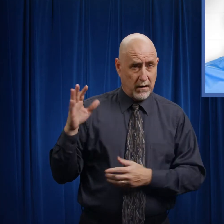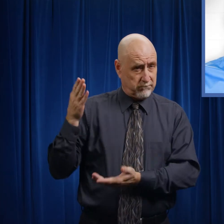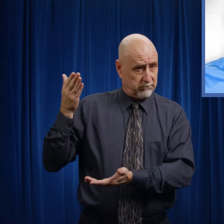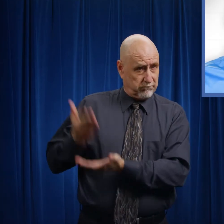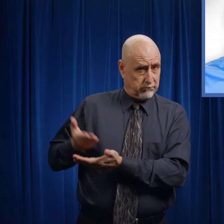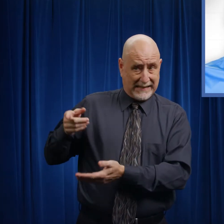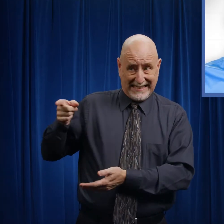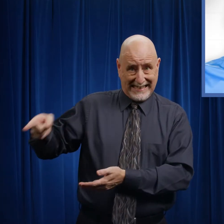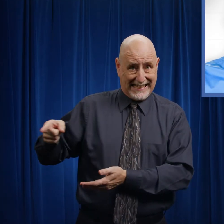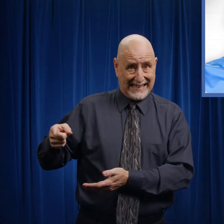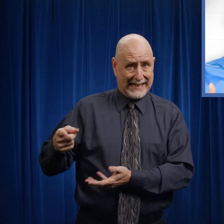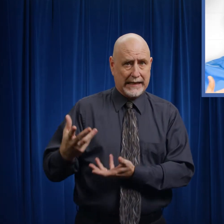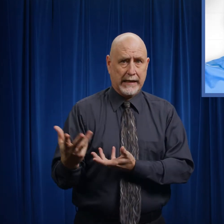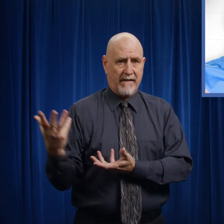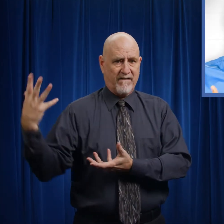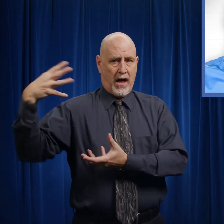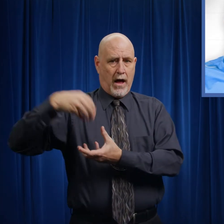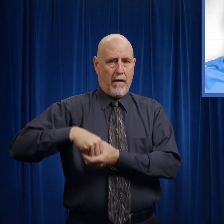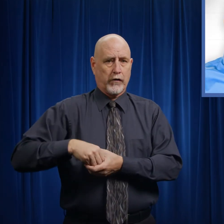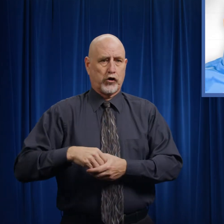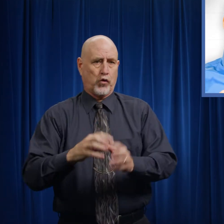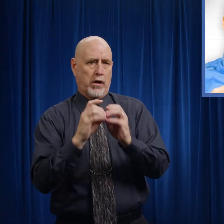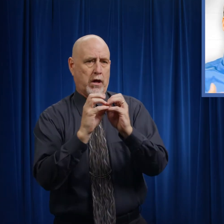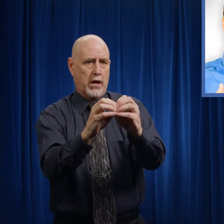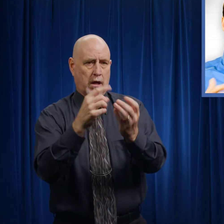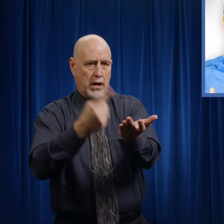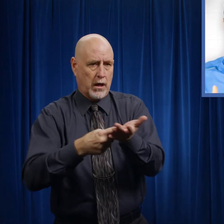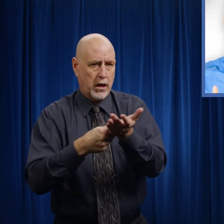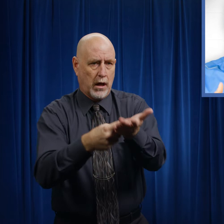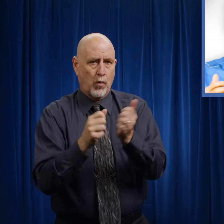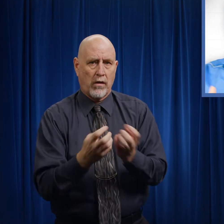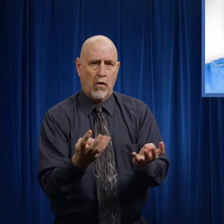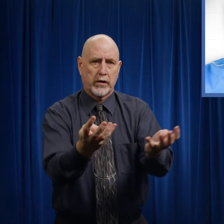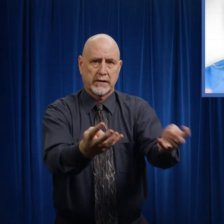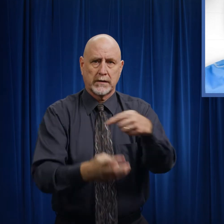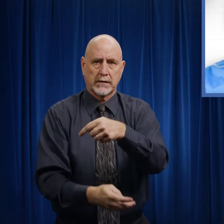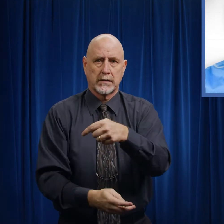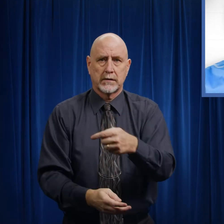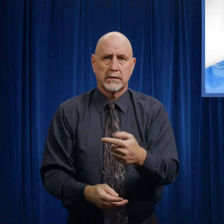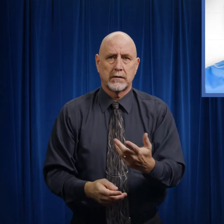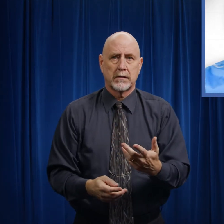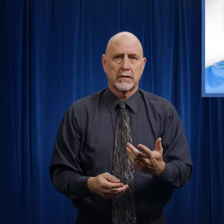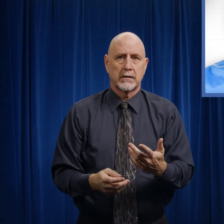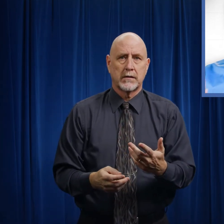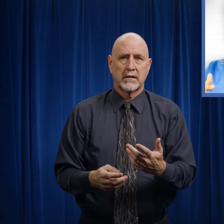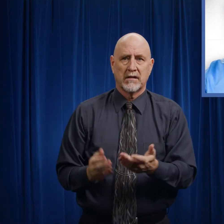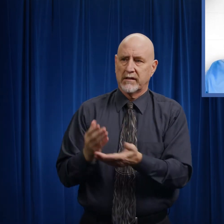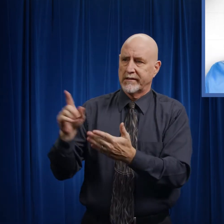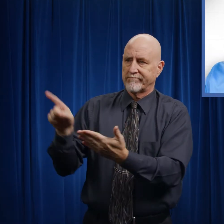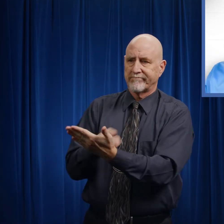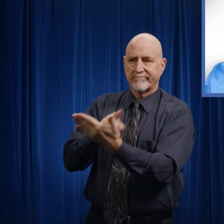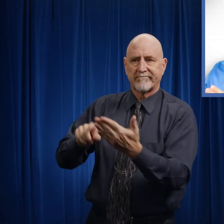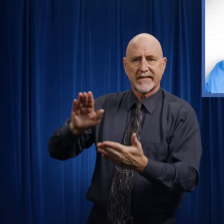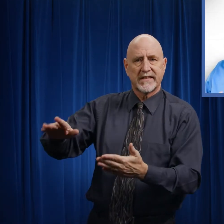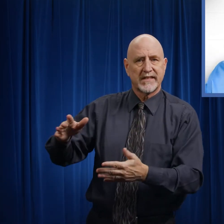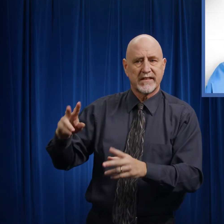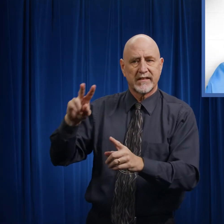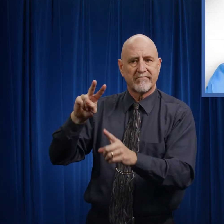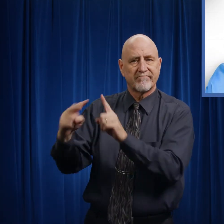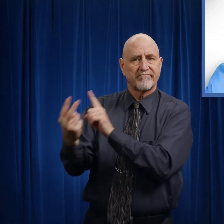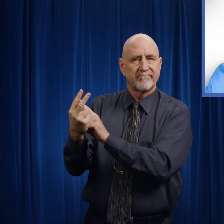see, the fact that he is involved in reasoning with his audience belies